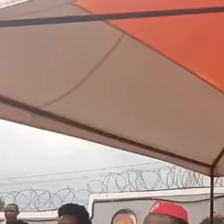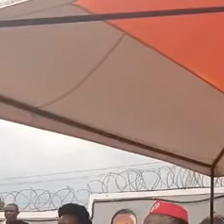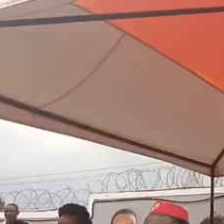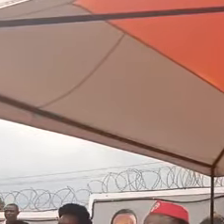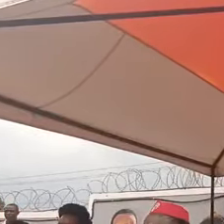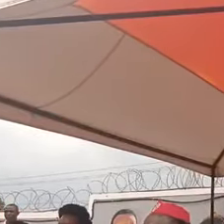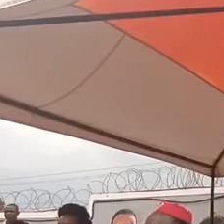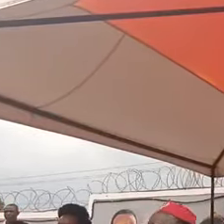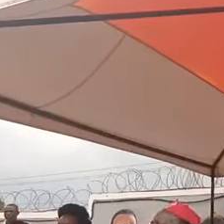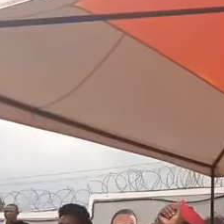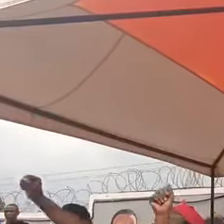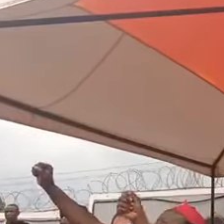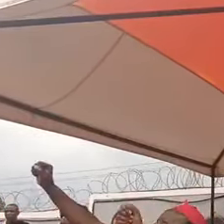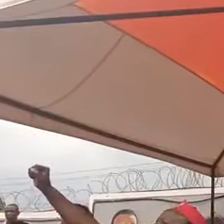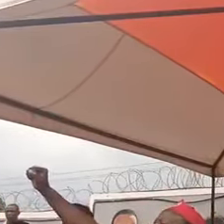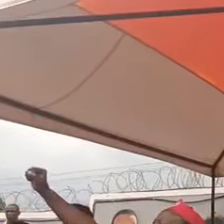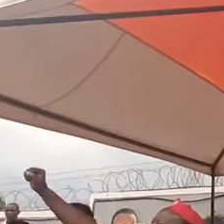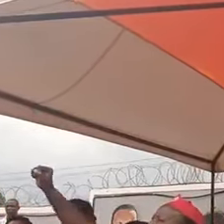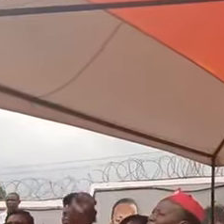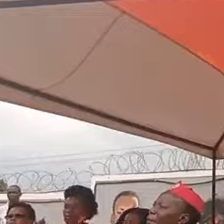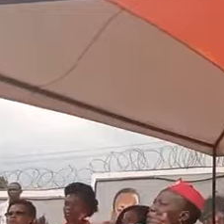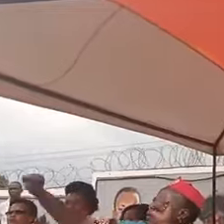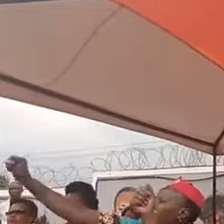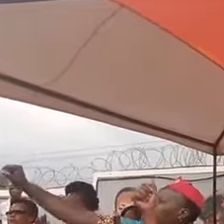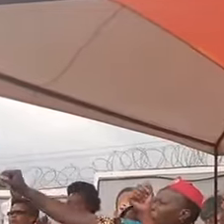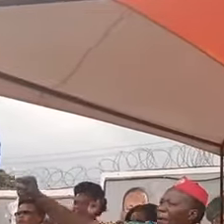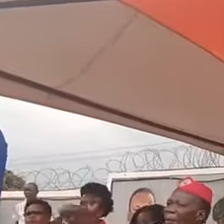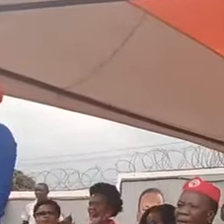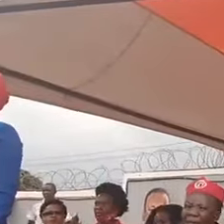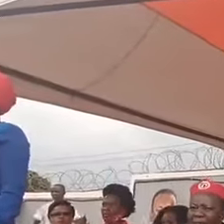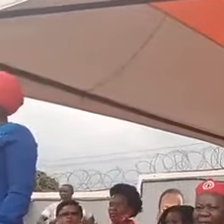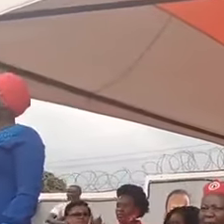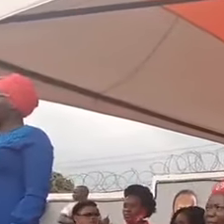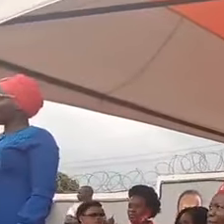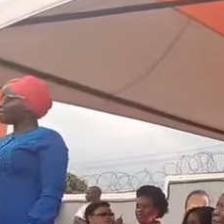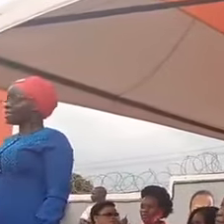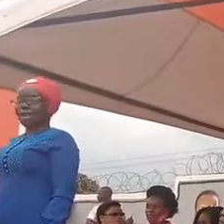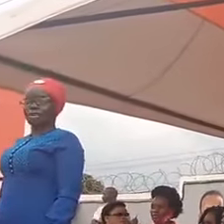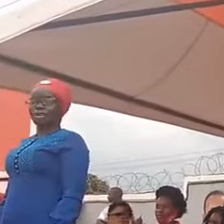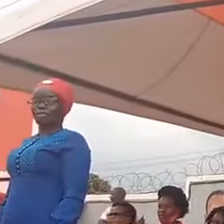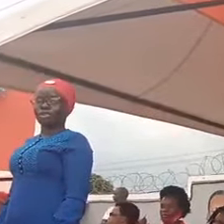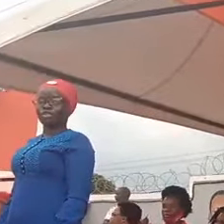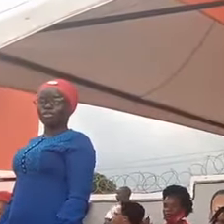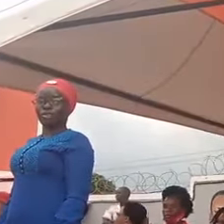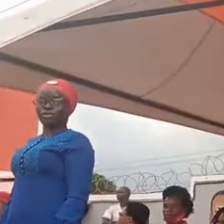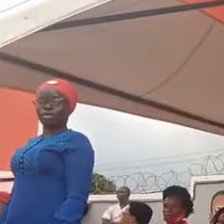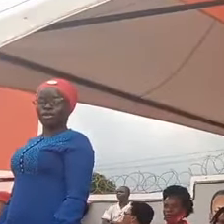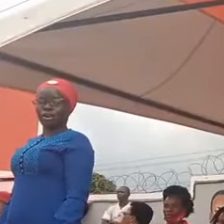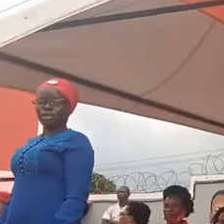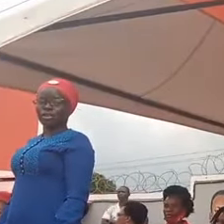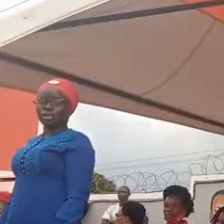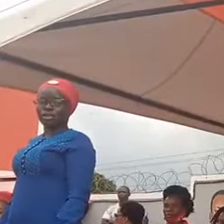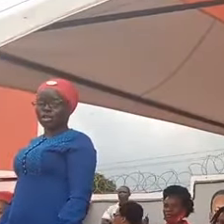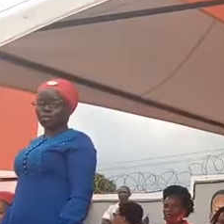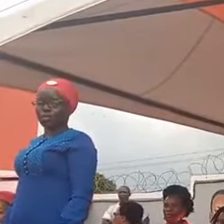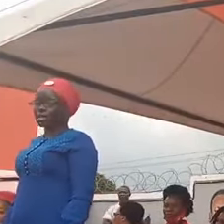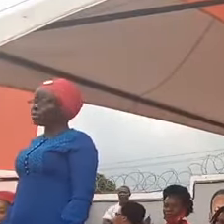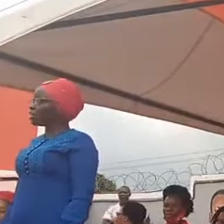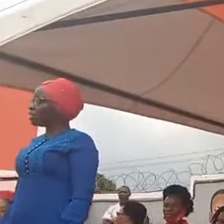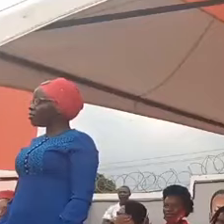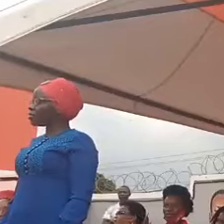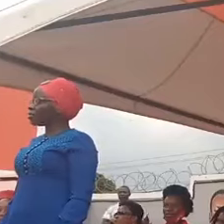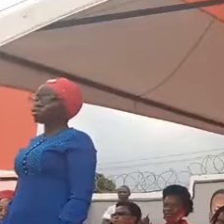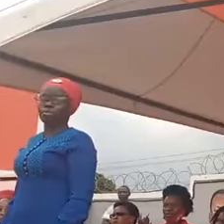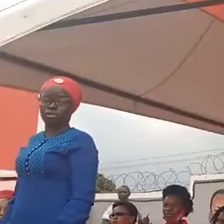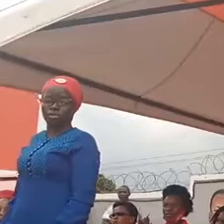call you. People power. Our power. Our power. People power. My name is Rafa Juma Luhowa, Deputy of